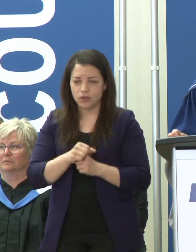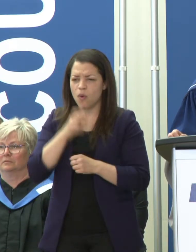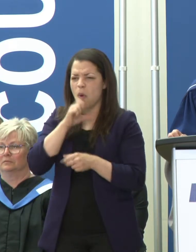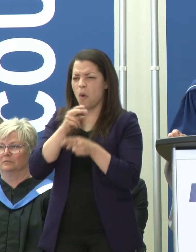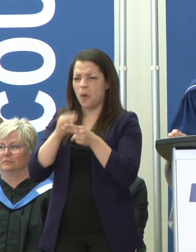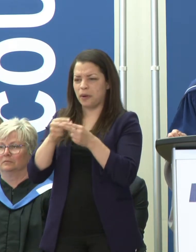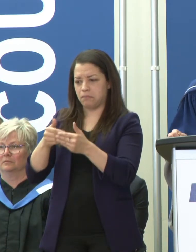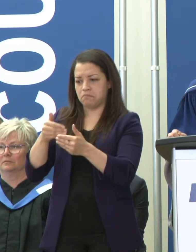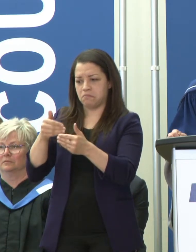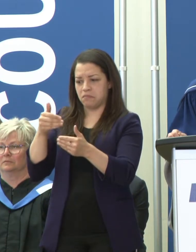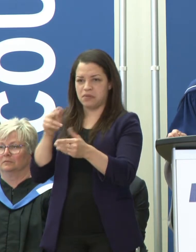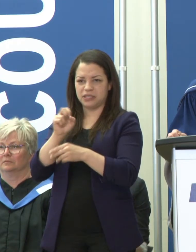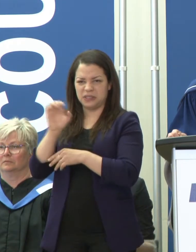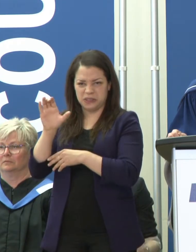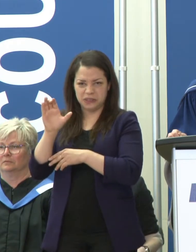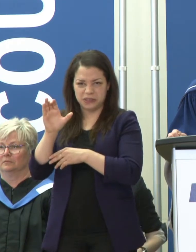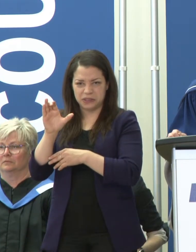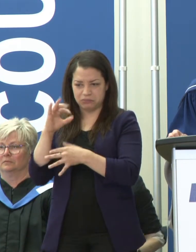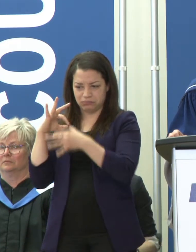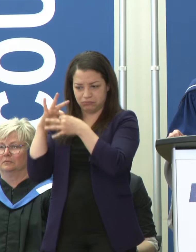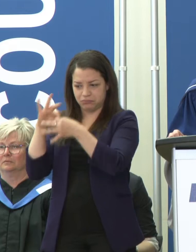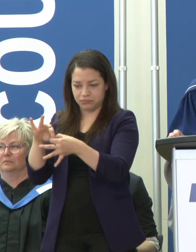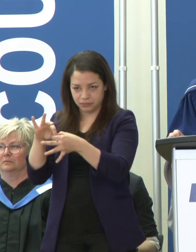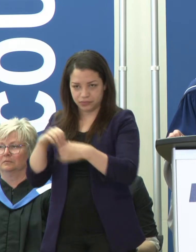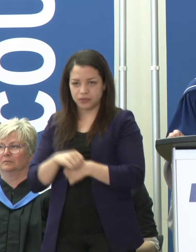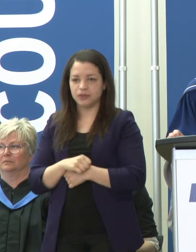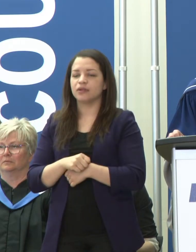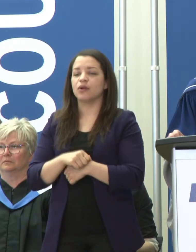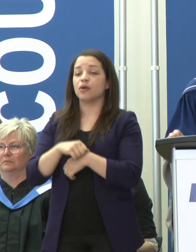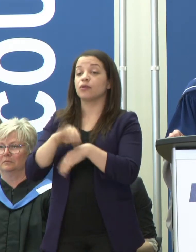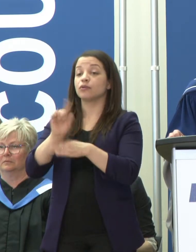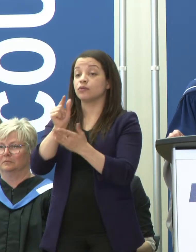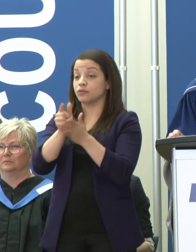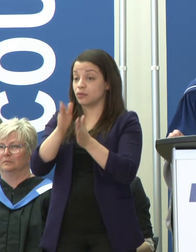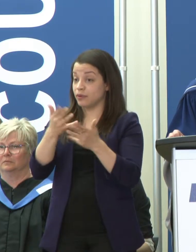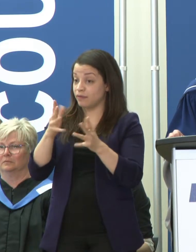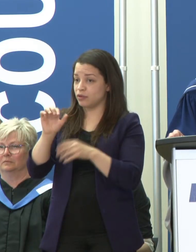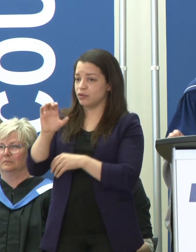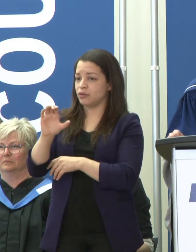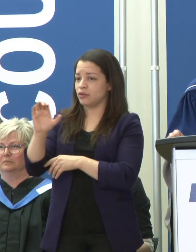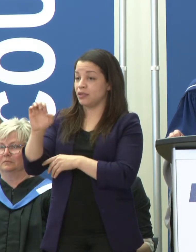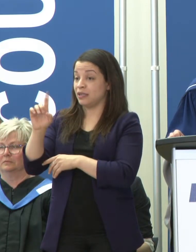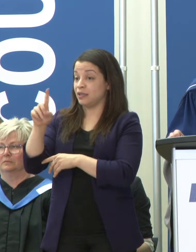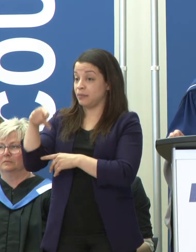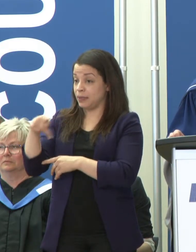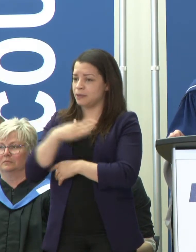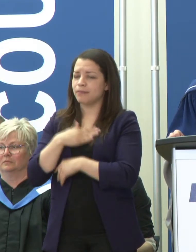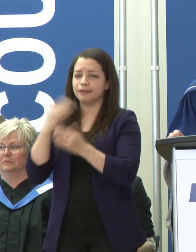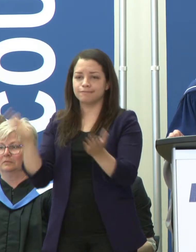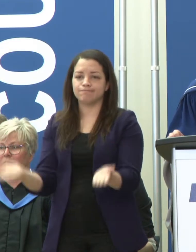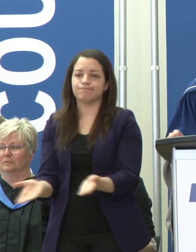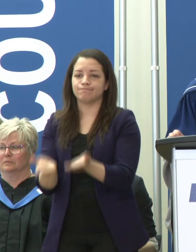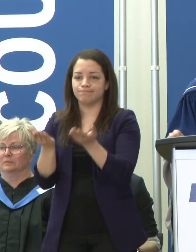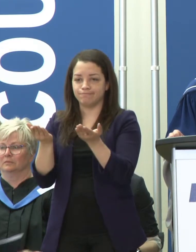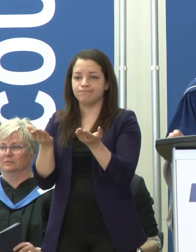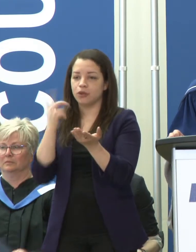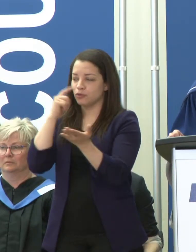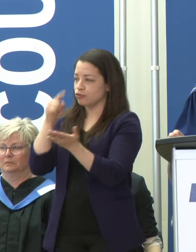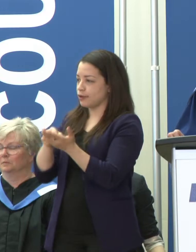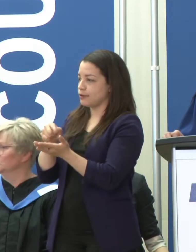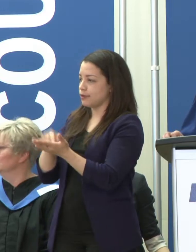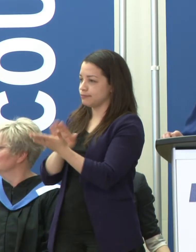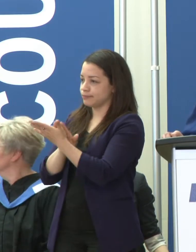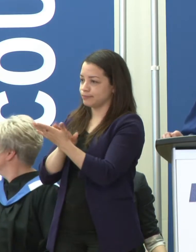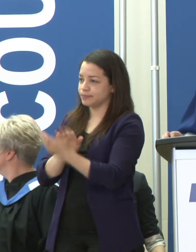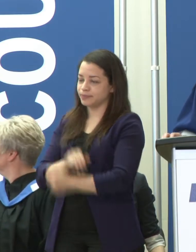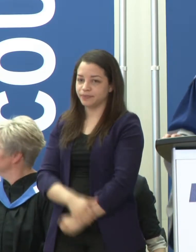predecessor institutions or schools, or a graduate of CCEDP, would you please now stand to be